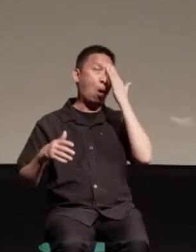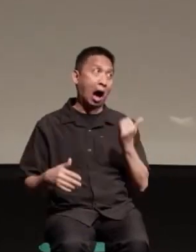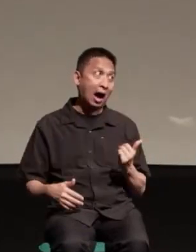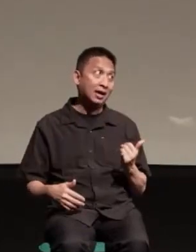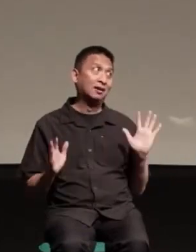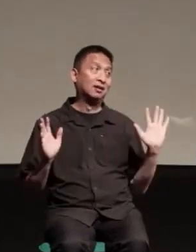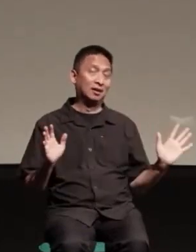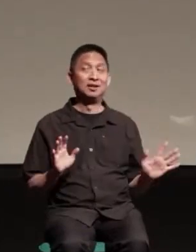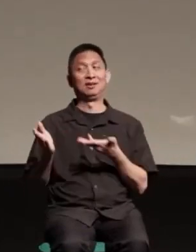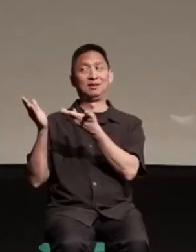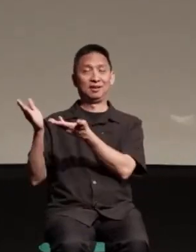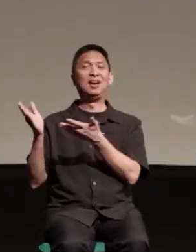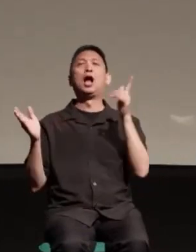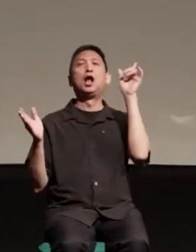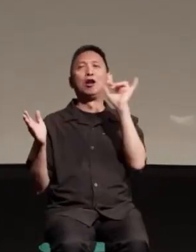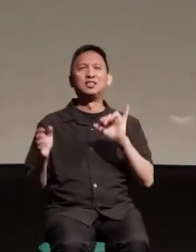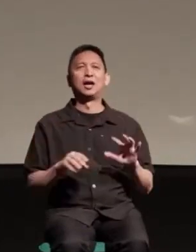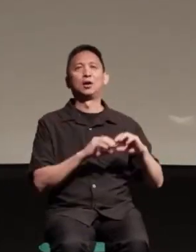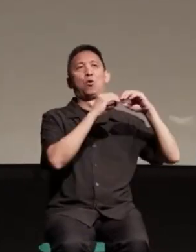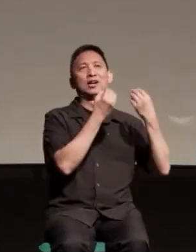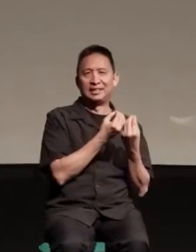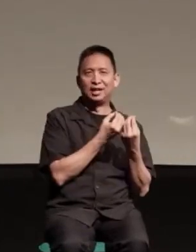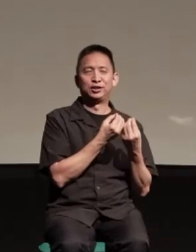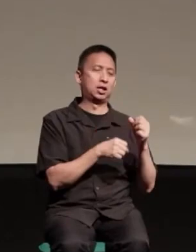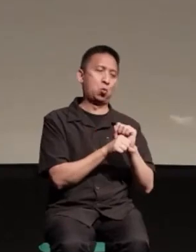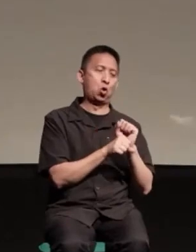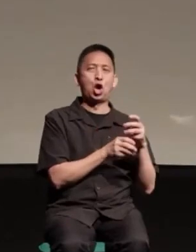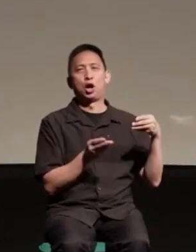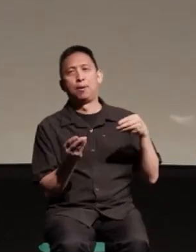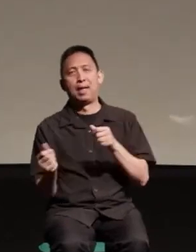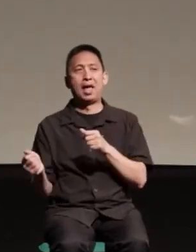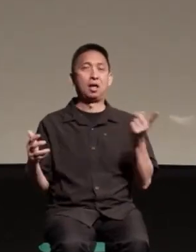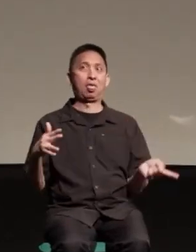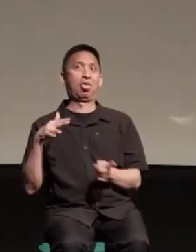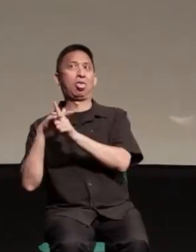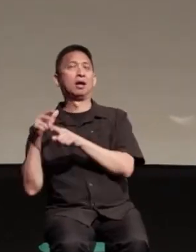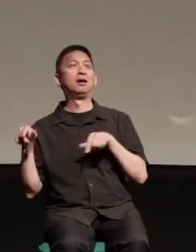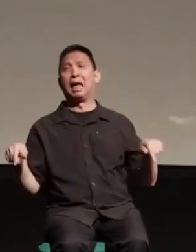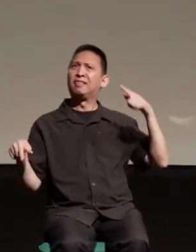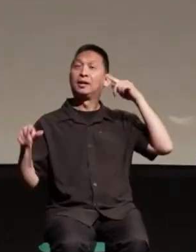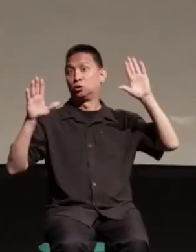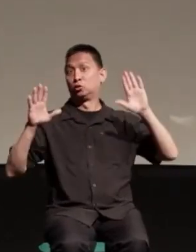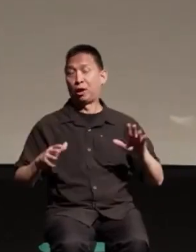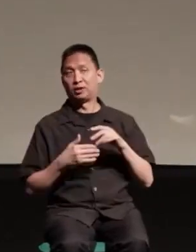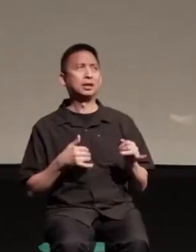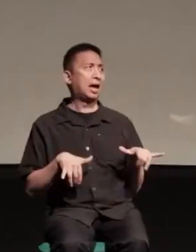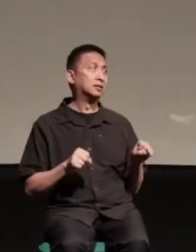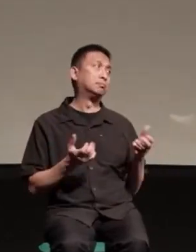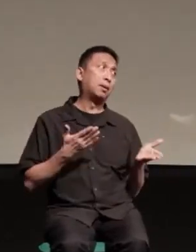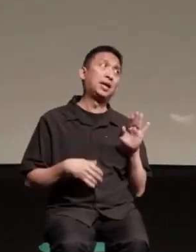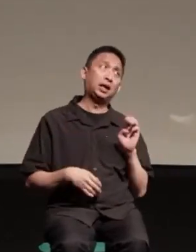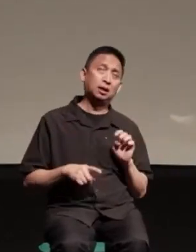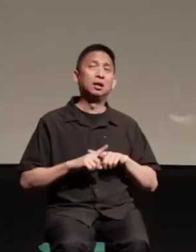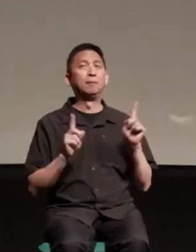do is have an organization work on some project that they think is really, really great, and it may be really great, and